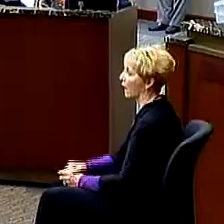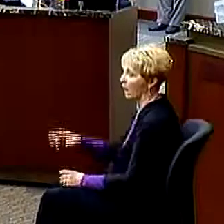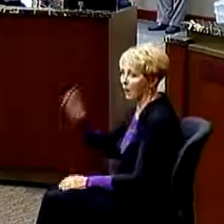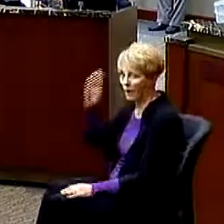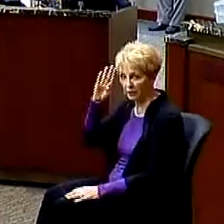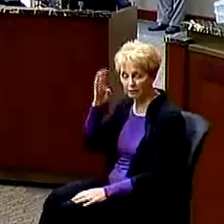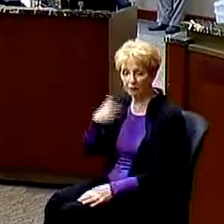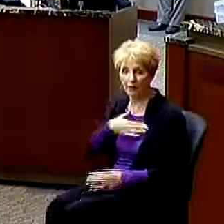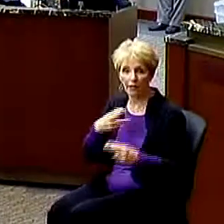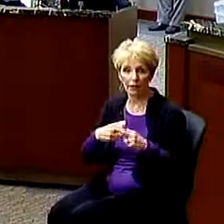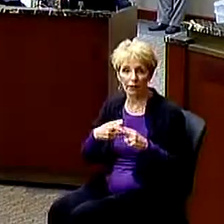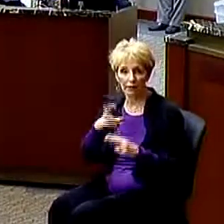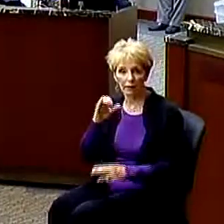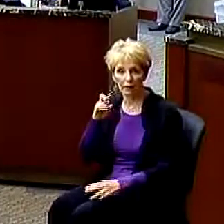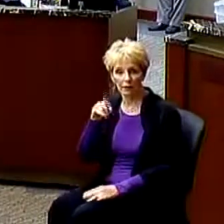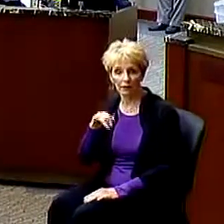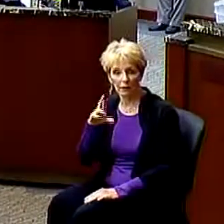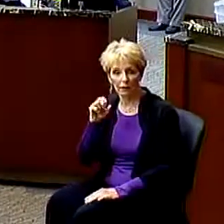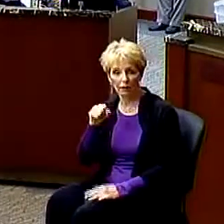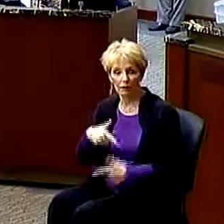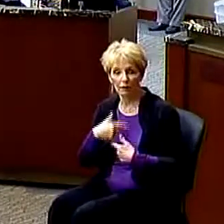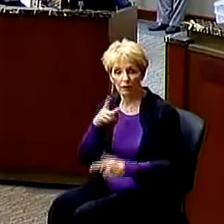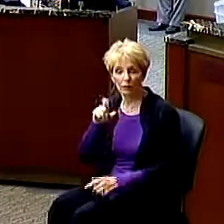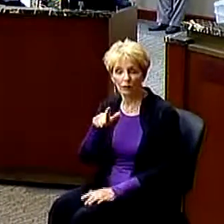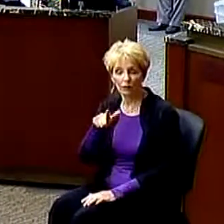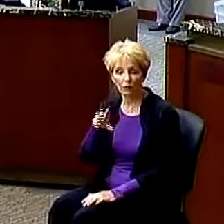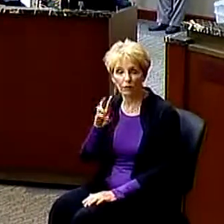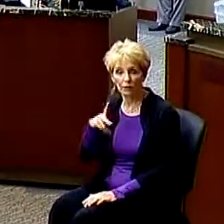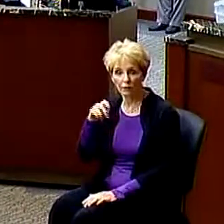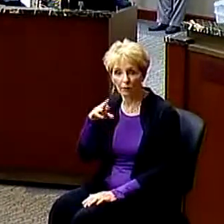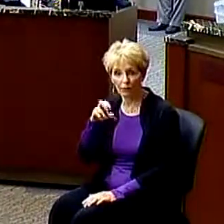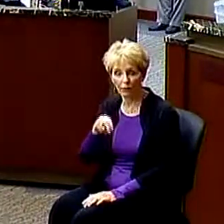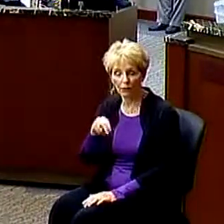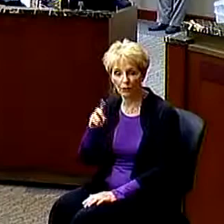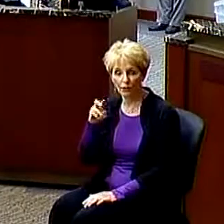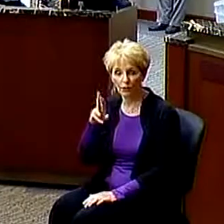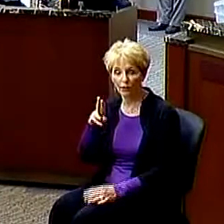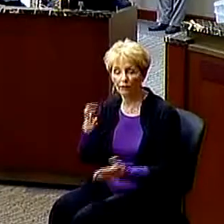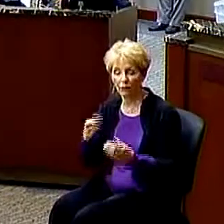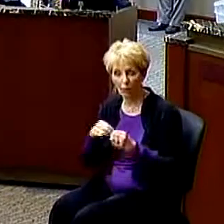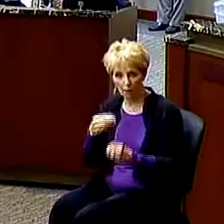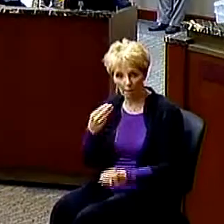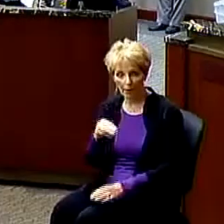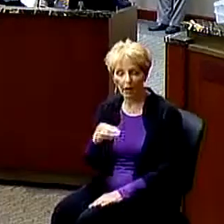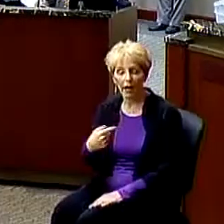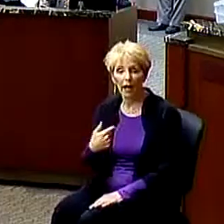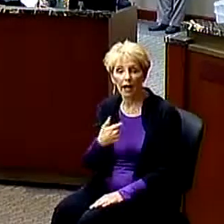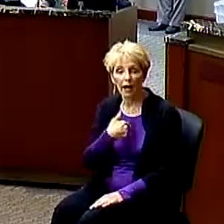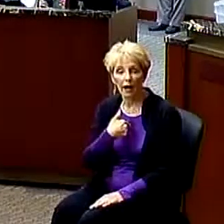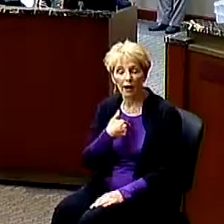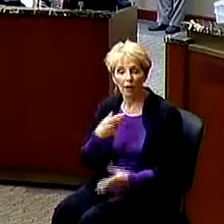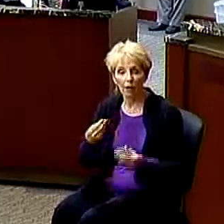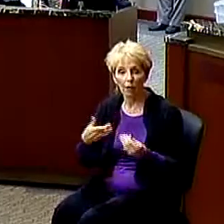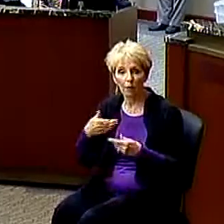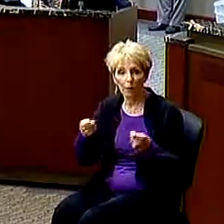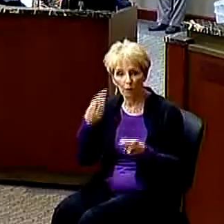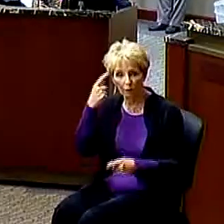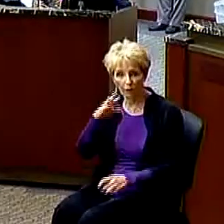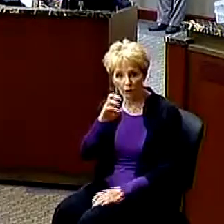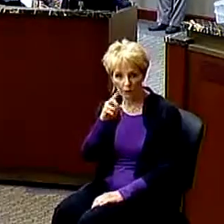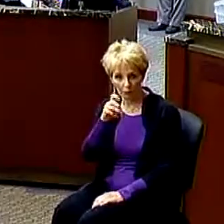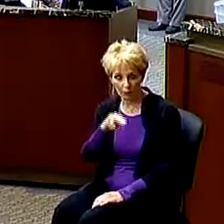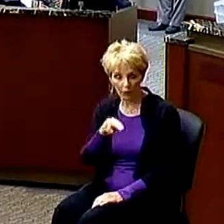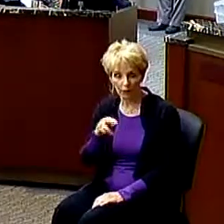Hello. My name is Cindy Ross. I live at 126 Pearson Drive in Morganton, and I am the property manager for Breeden